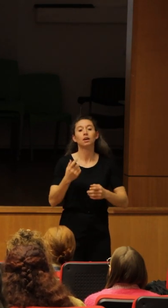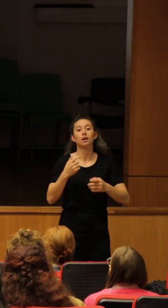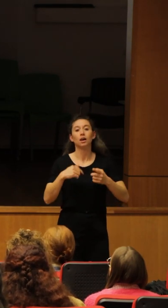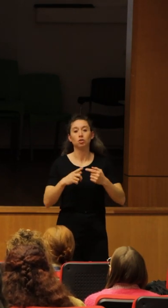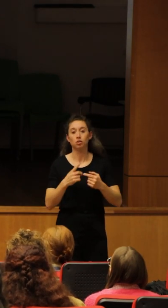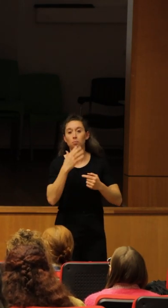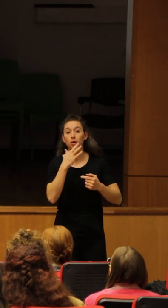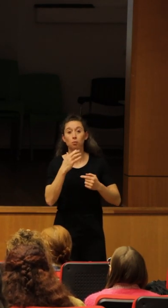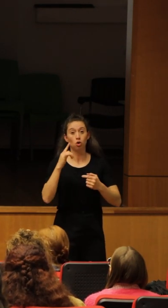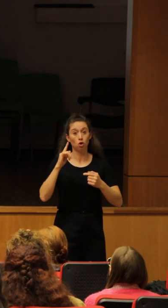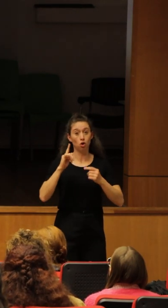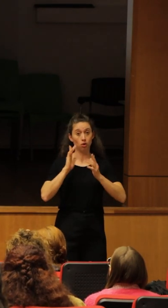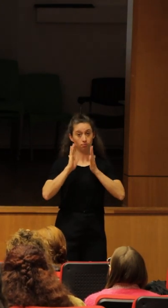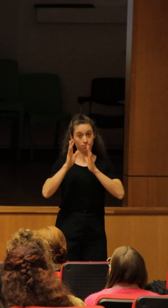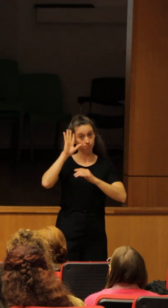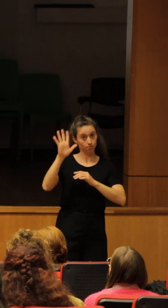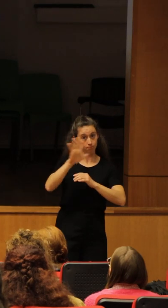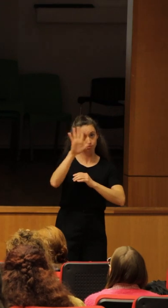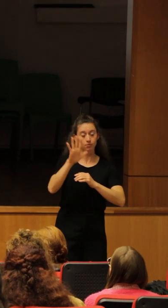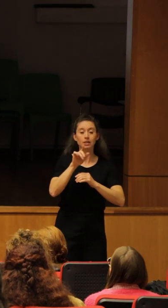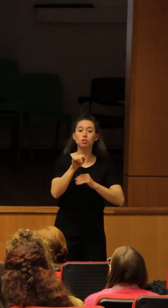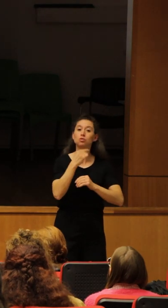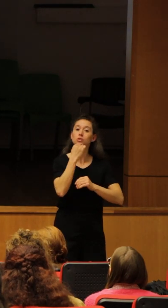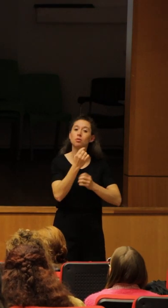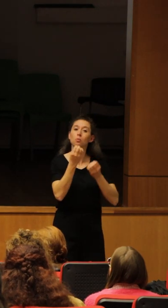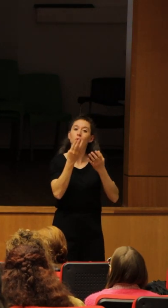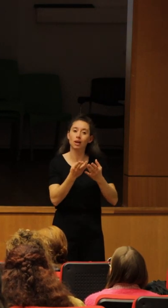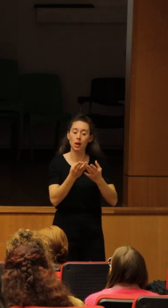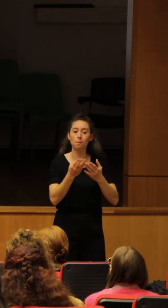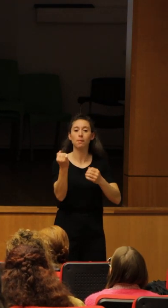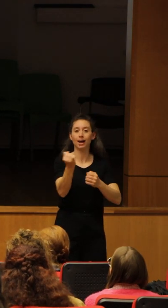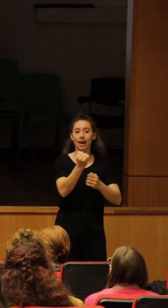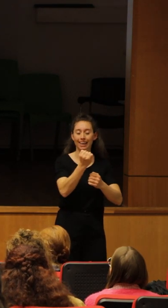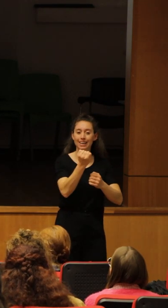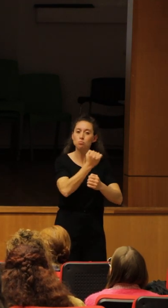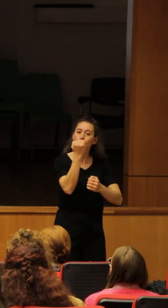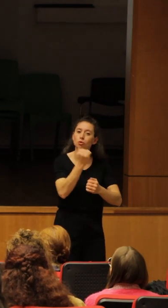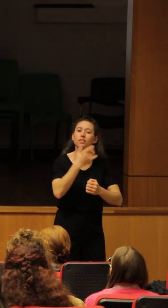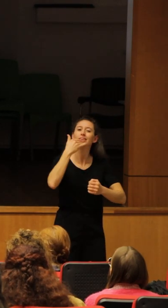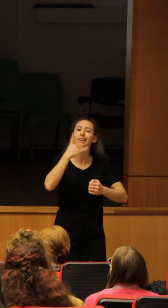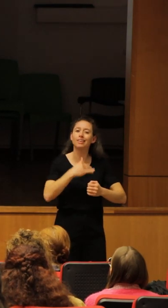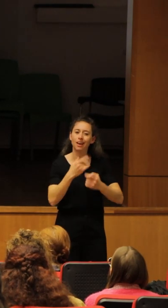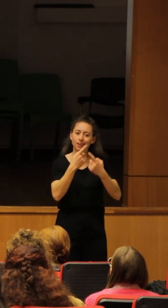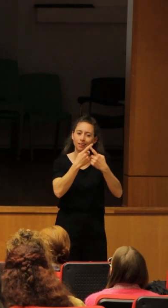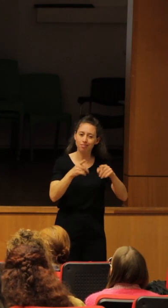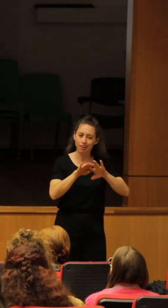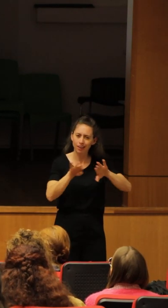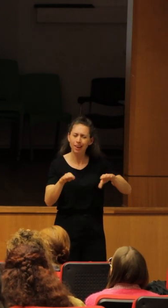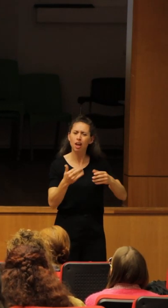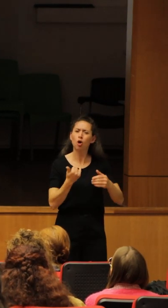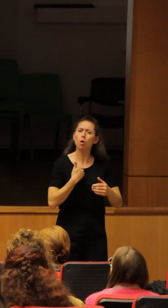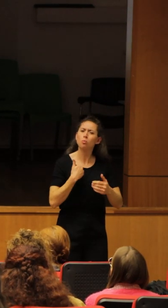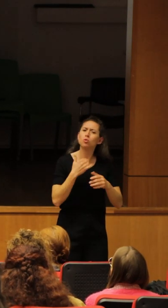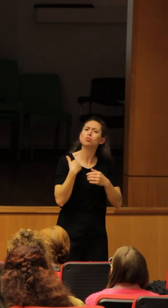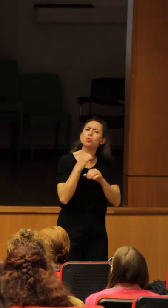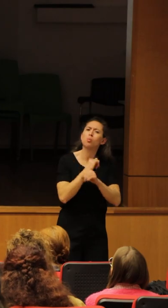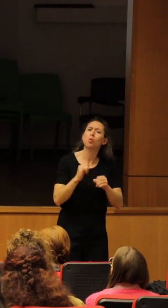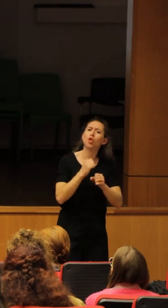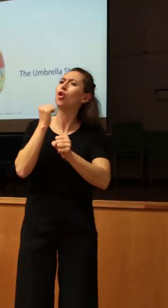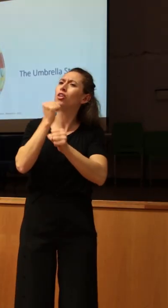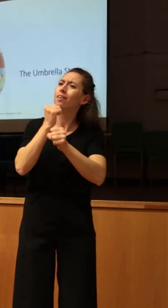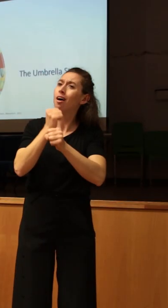Entonces, en psicoterapia ayuda mucho porque es importante entender la diferencia, pero en realidad lo importante es saber cómo trabajar con eso, más allá de